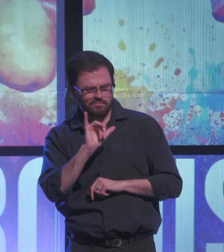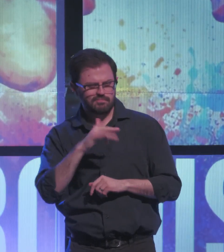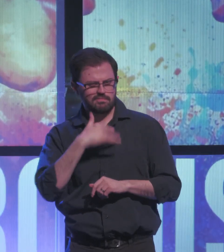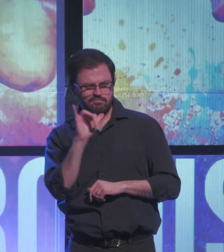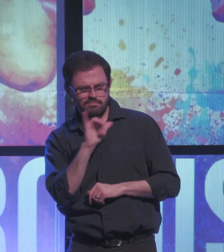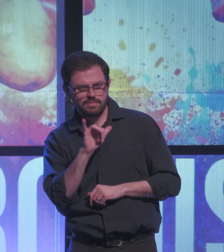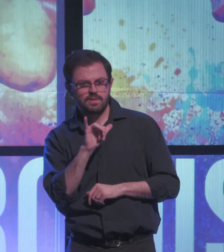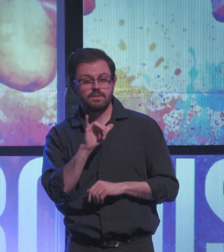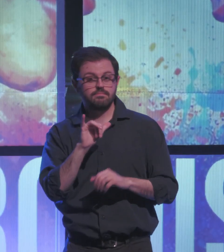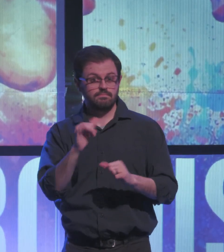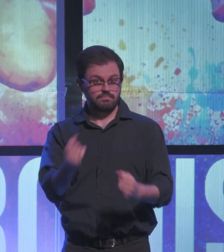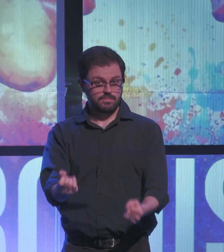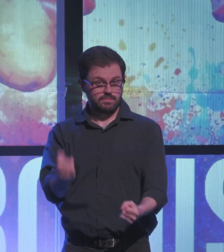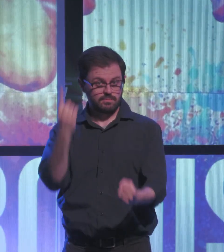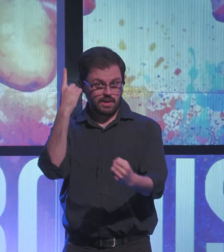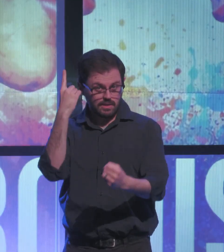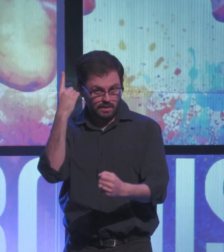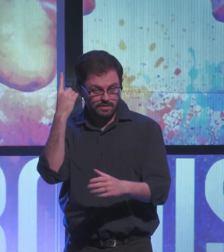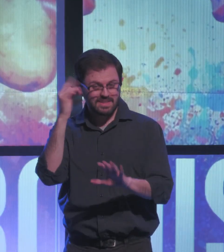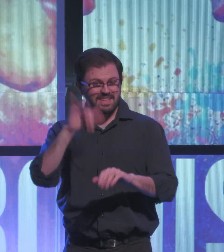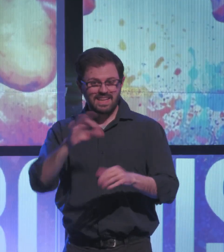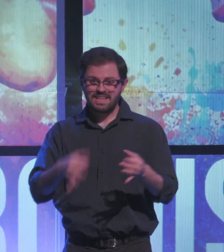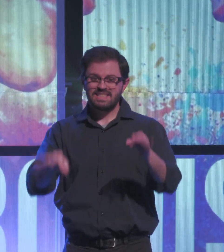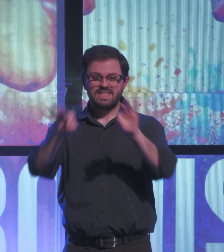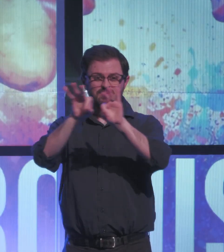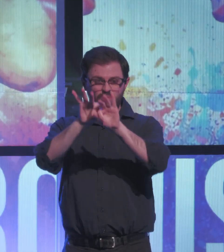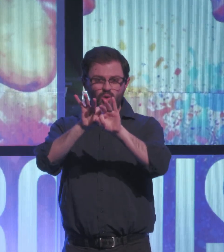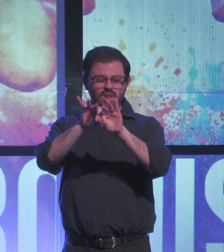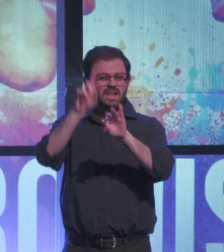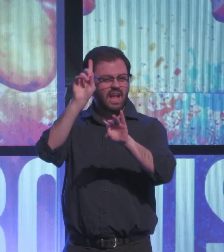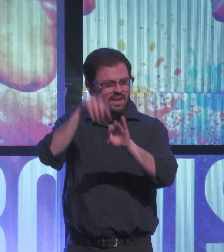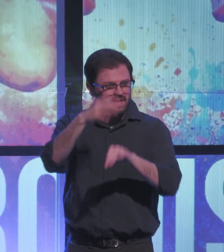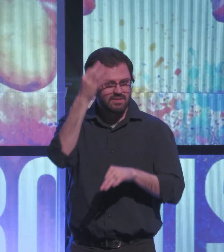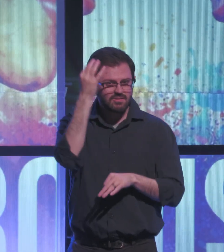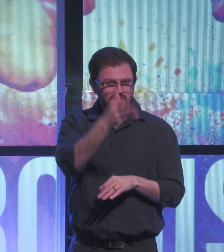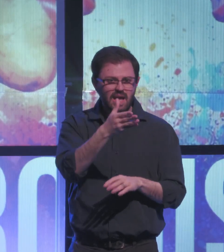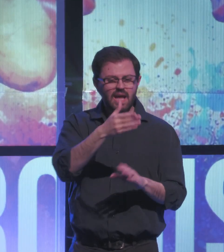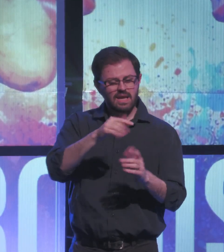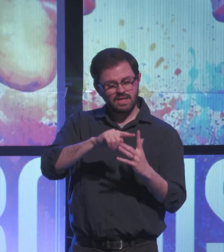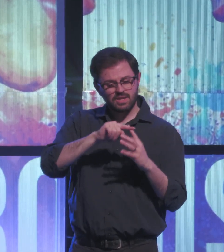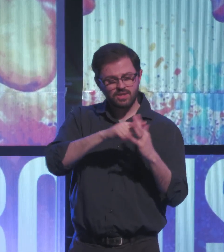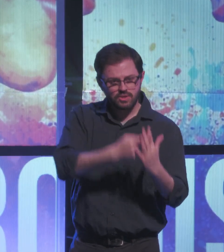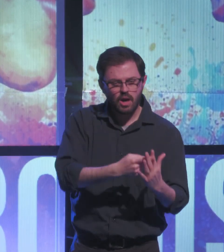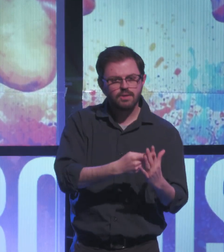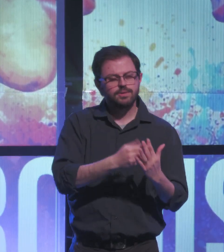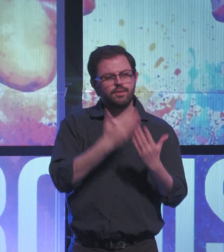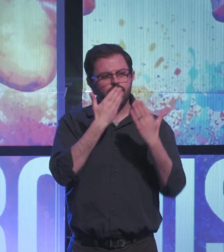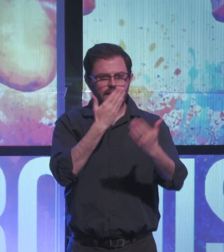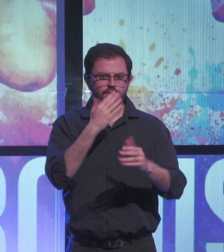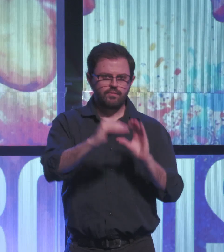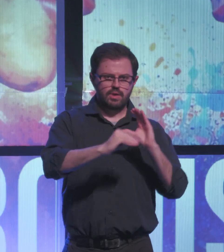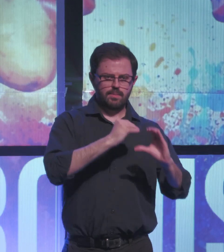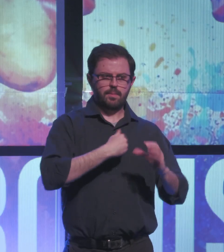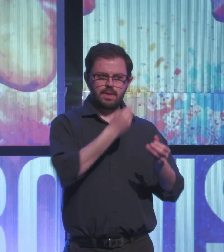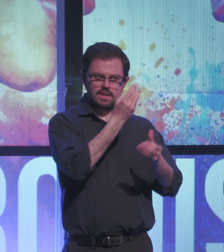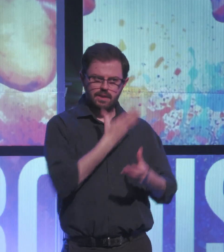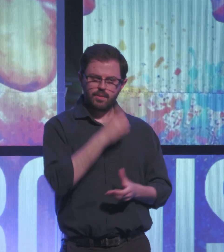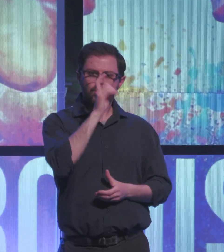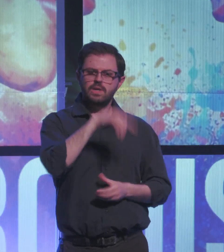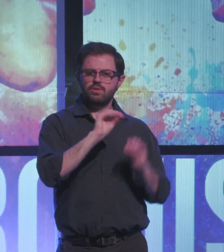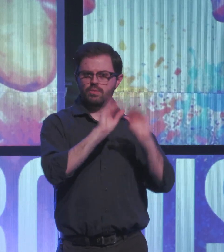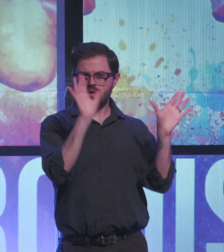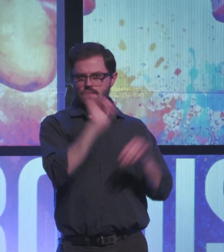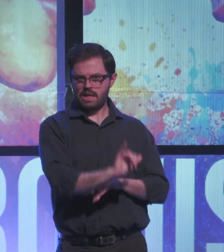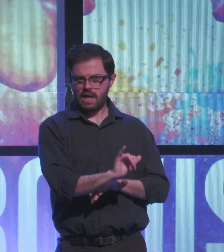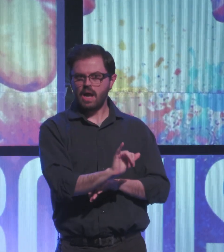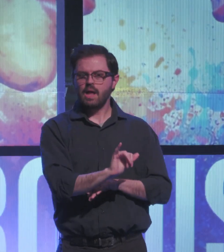right? So everybody got that. That's a very important thing to say. I was grateful for that email. That's always a good reminder that we make sure that that's very, very clear.